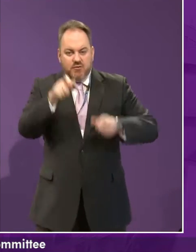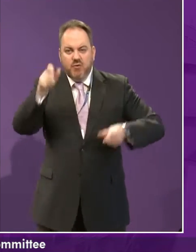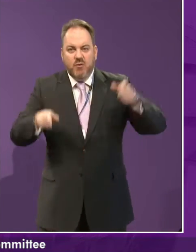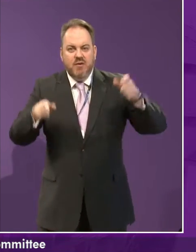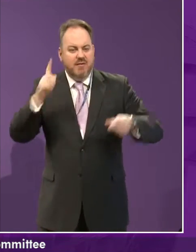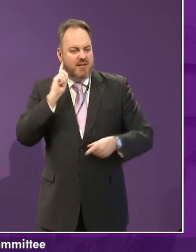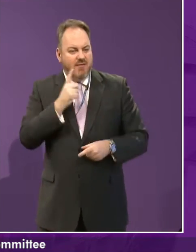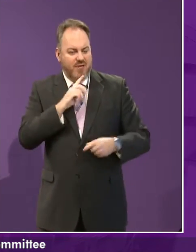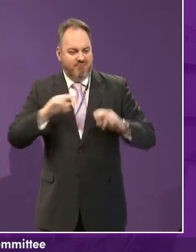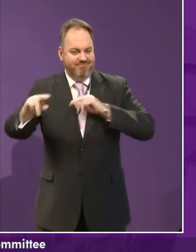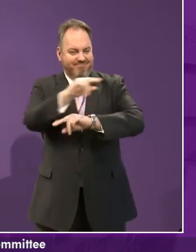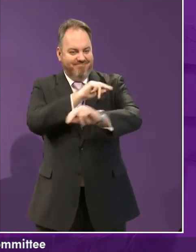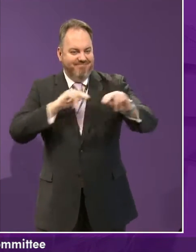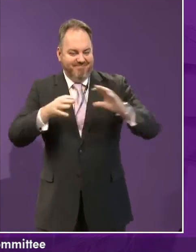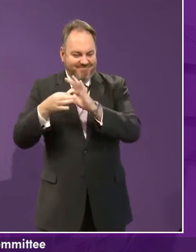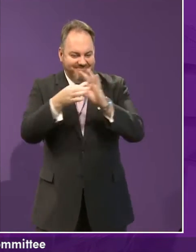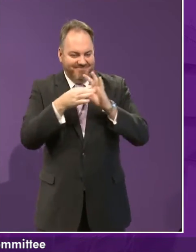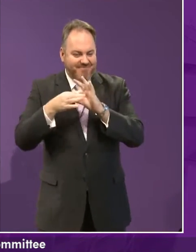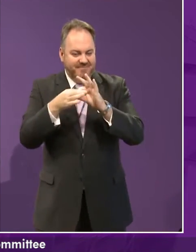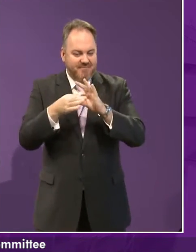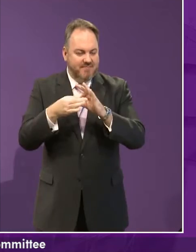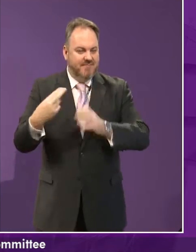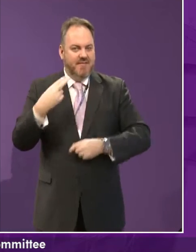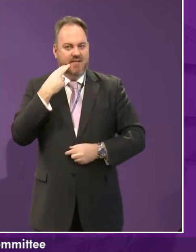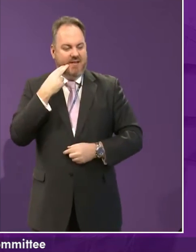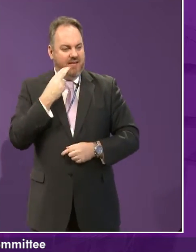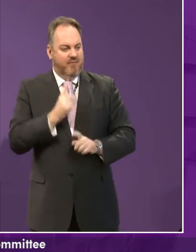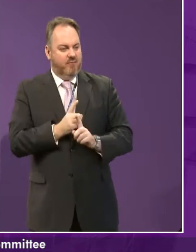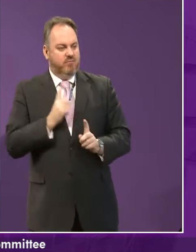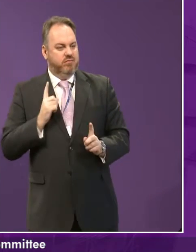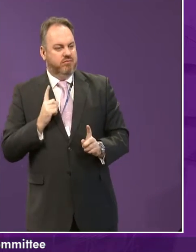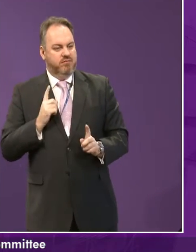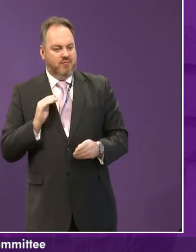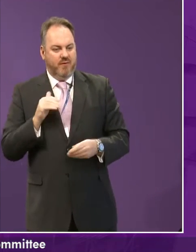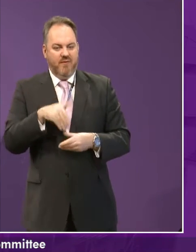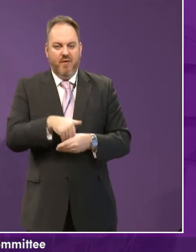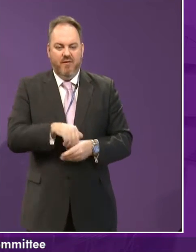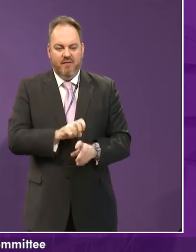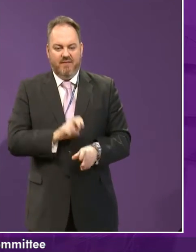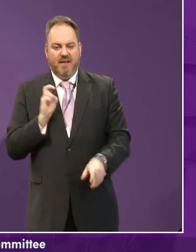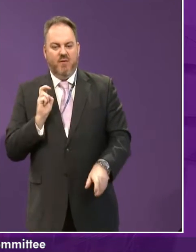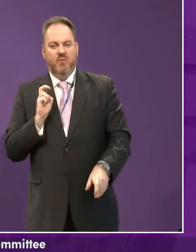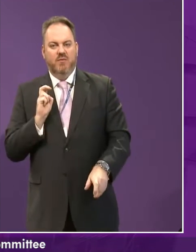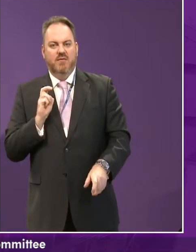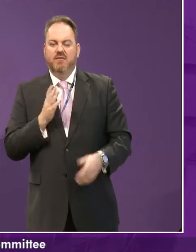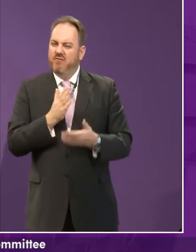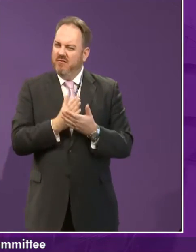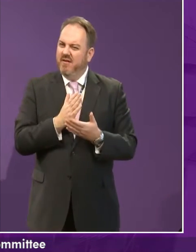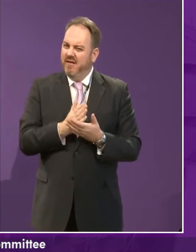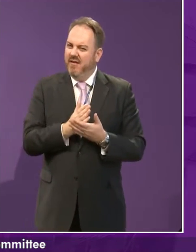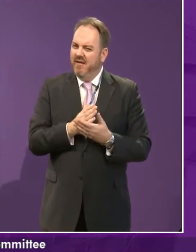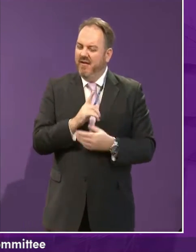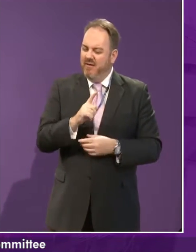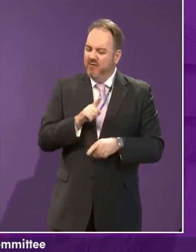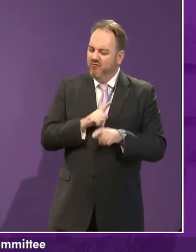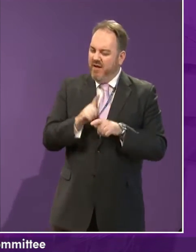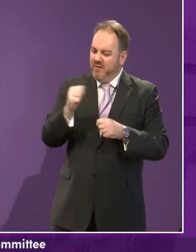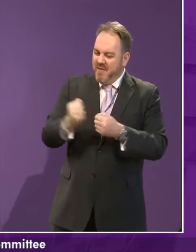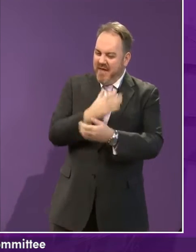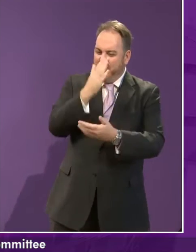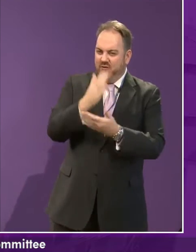element of the oral evidence we had last week and some written evidence. Is there any work being done to ensure that that very first stage of